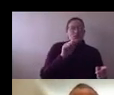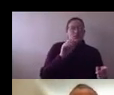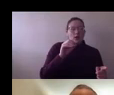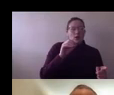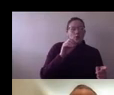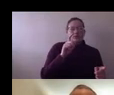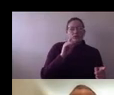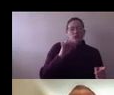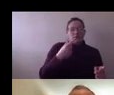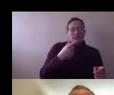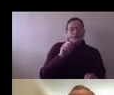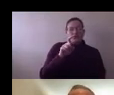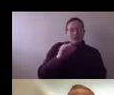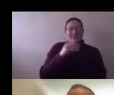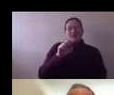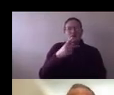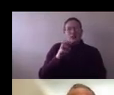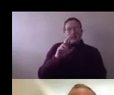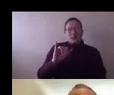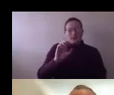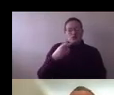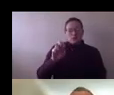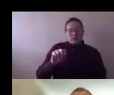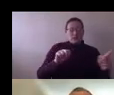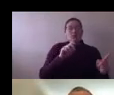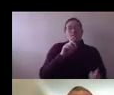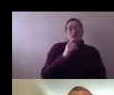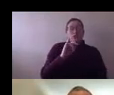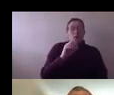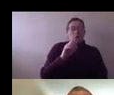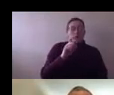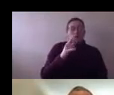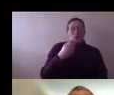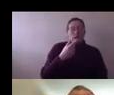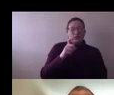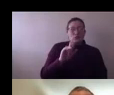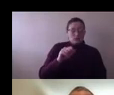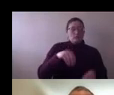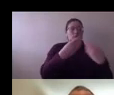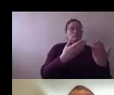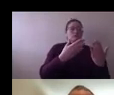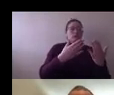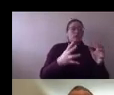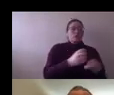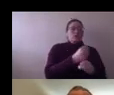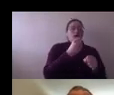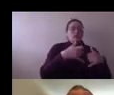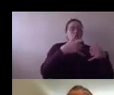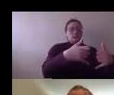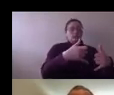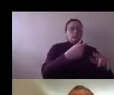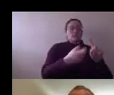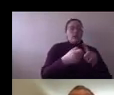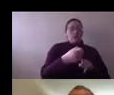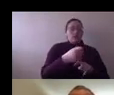Chen. Xiaoxing Xi was given the Sakharov Prize by the American Physical Society for his speaking